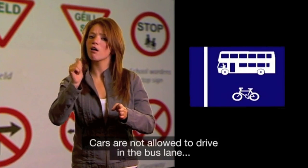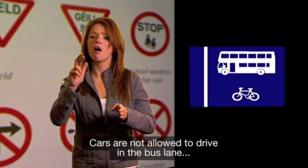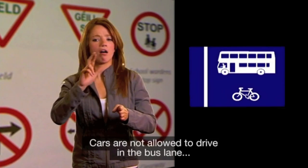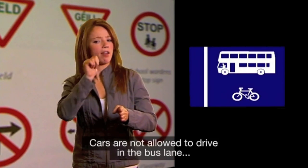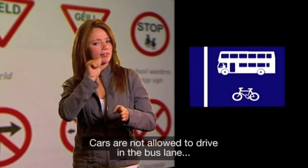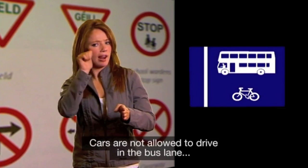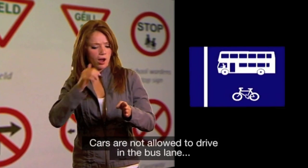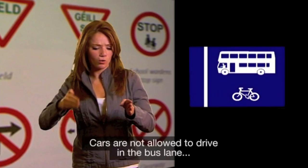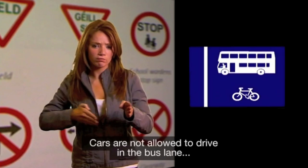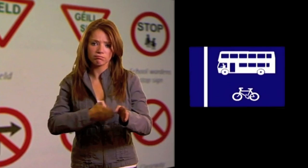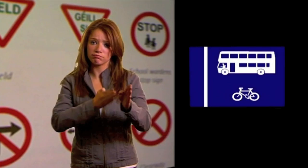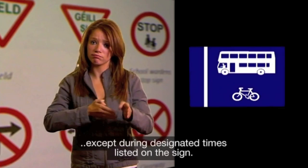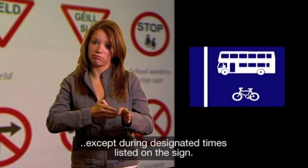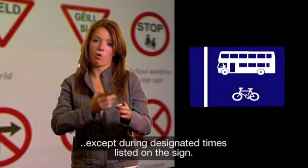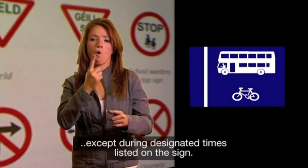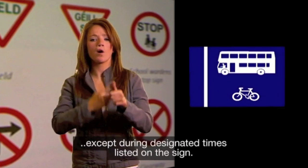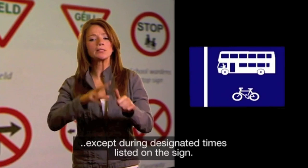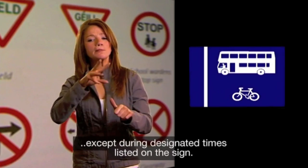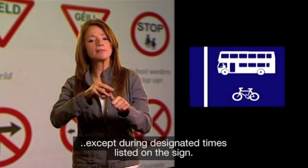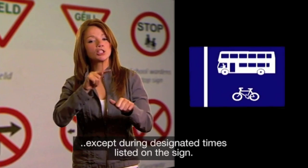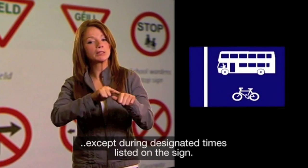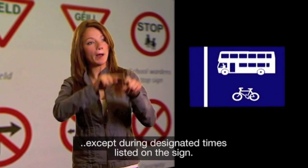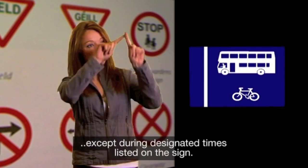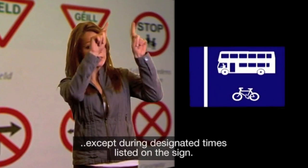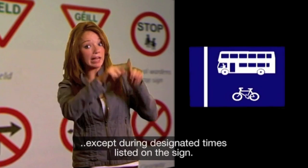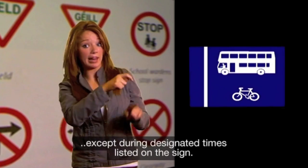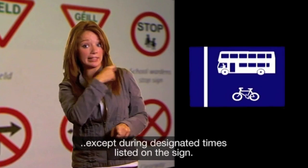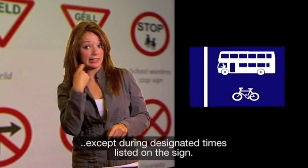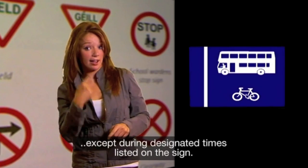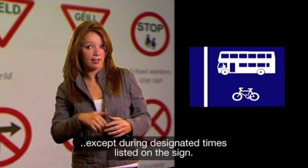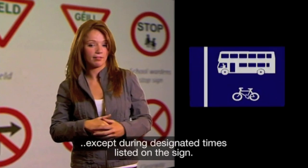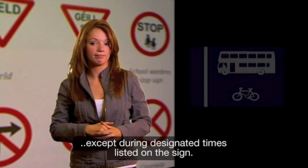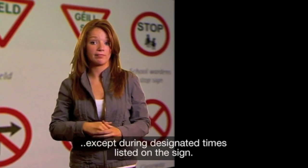lane except during designated times listed on the sign.